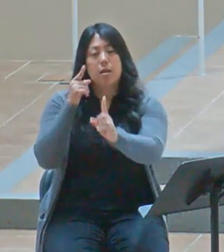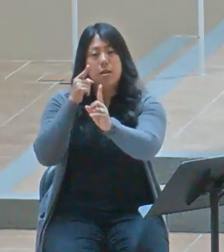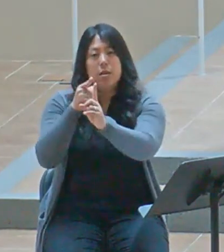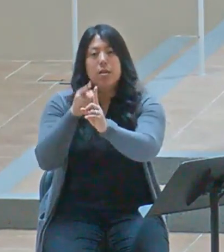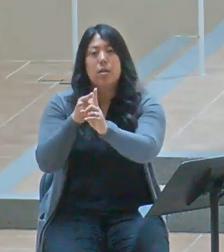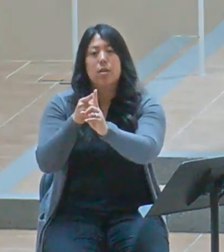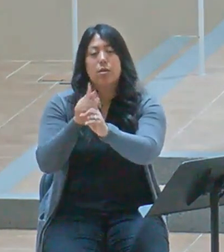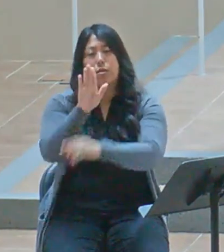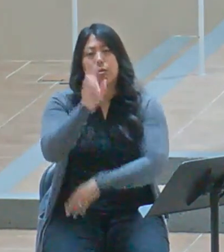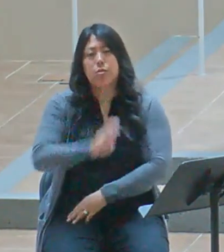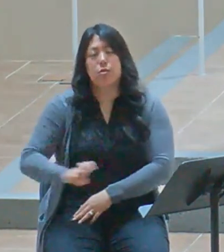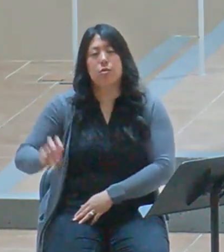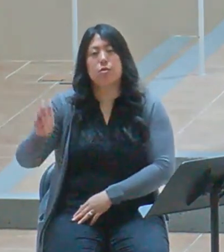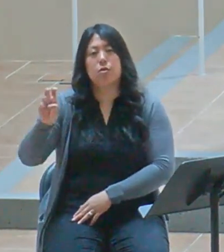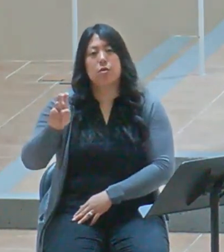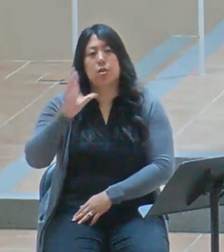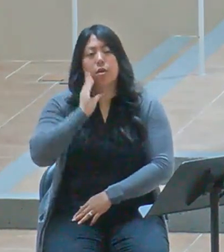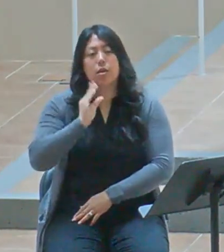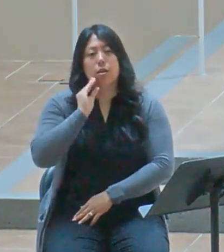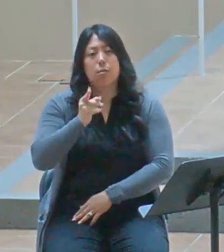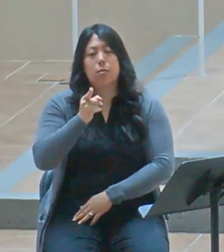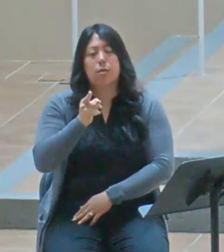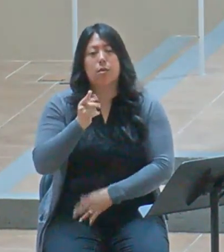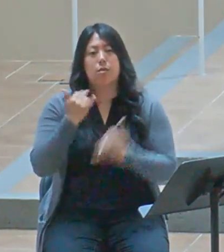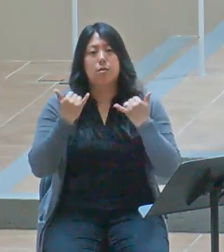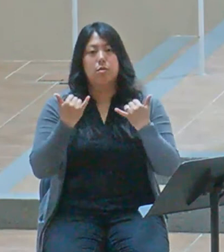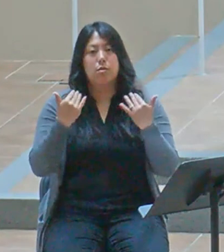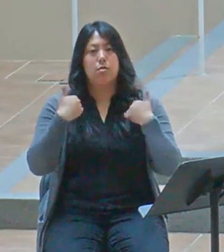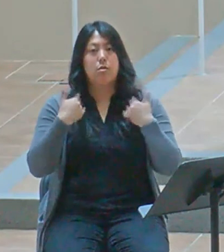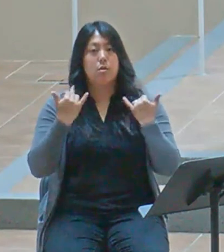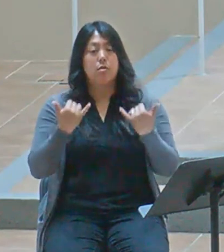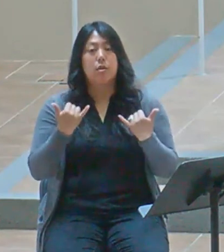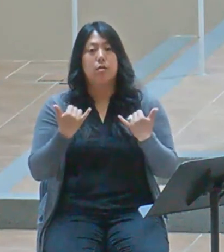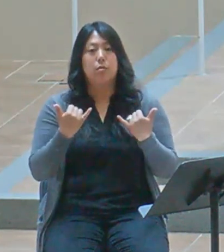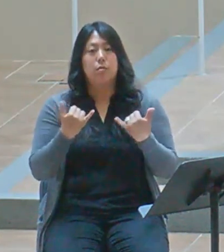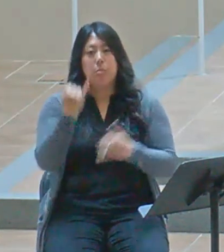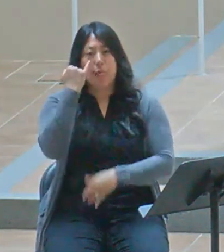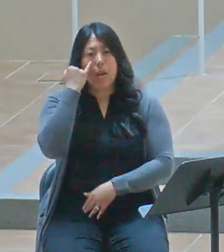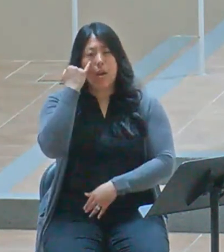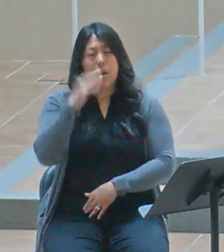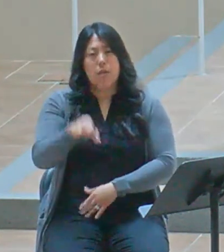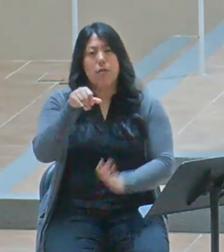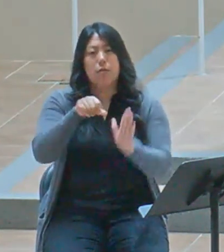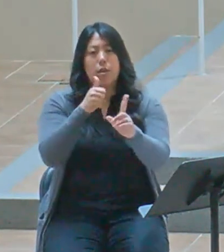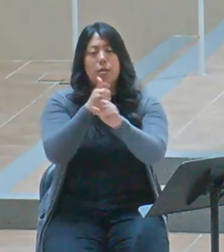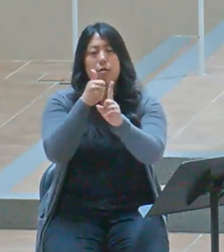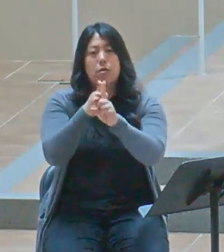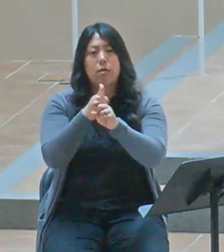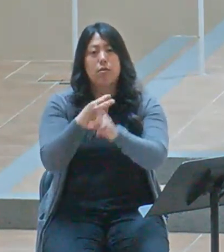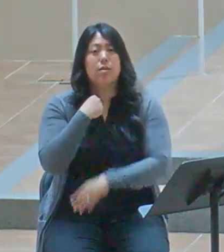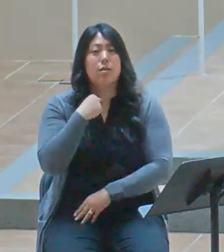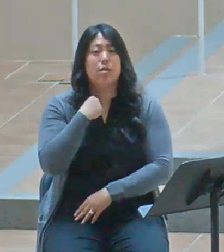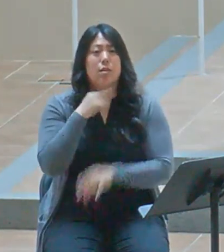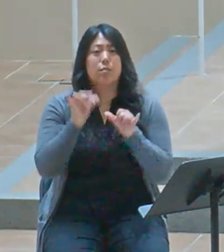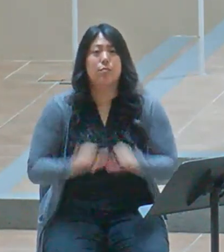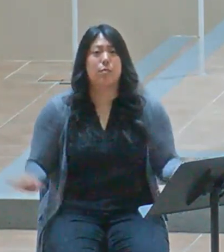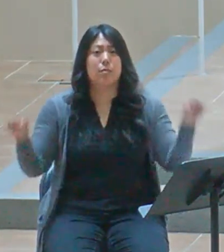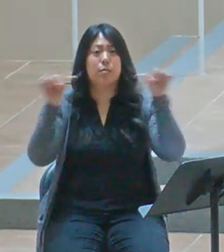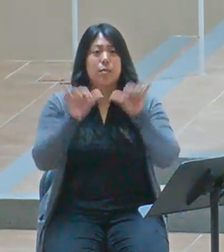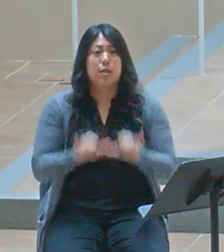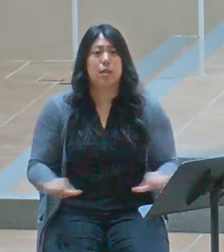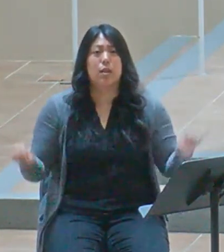through. If you find yourself isolated, stuck day after day, in the same